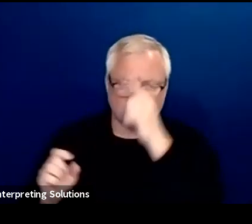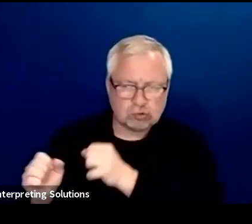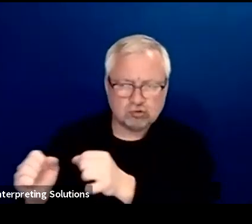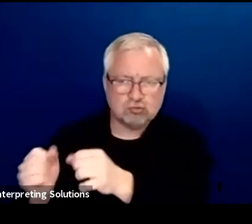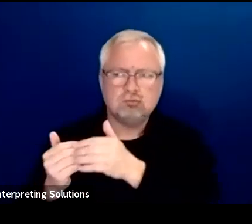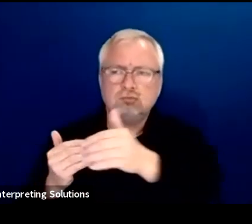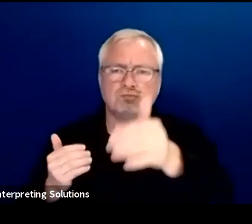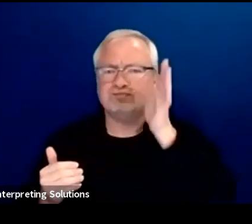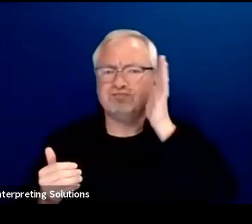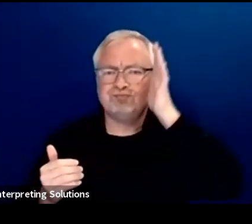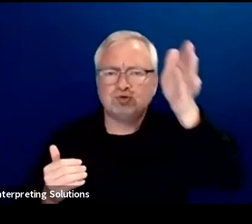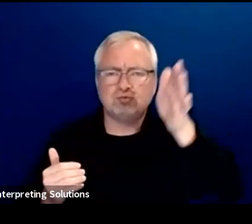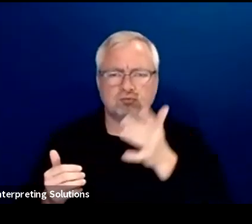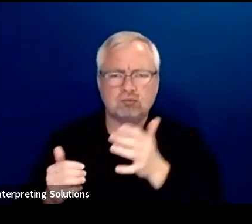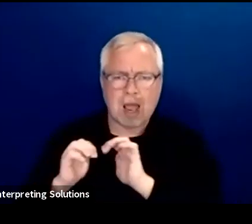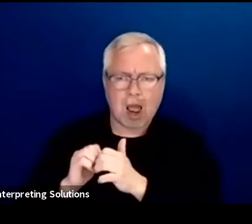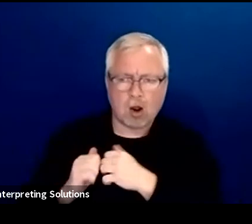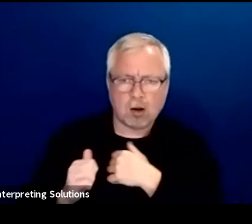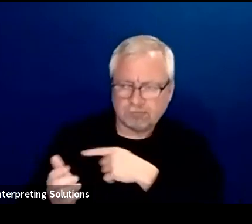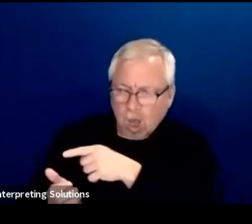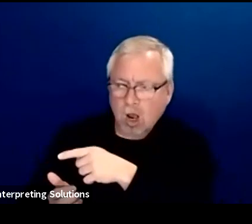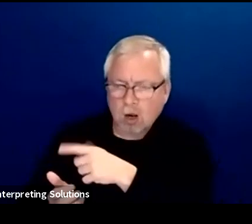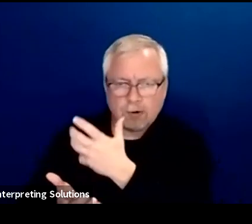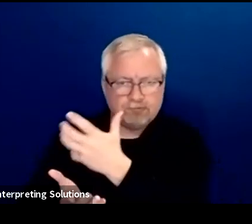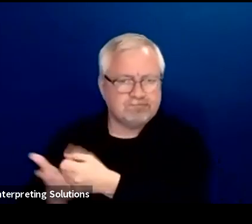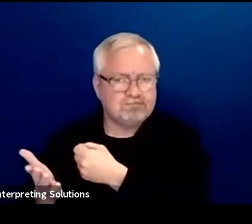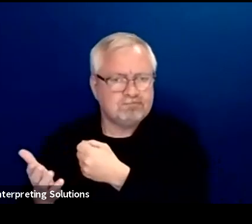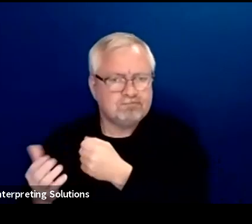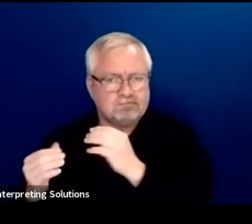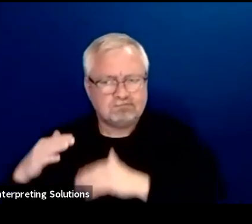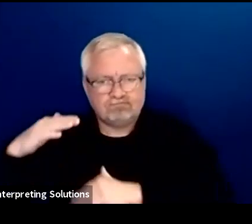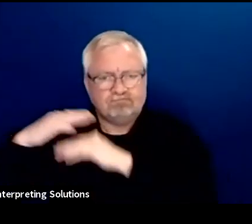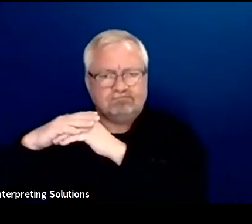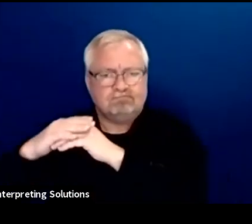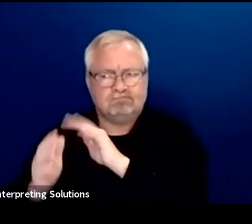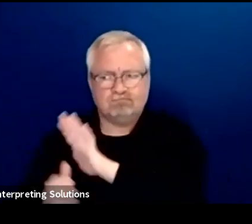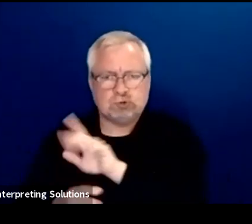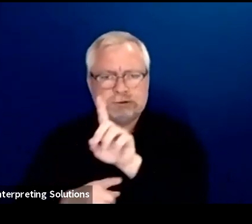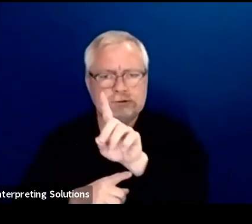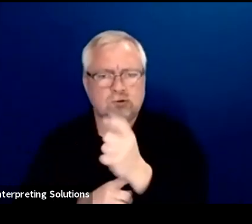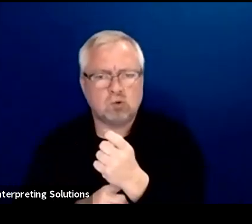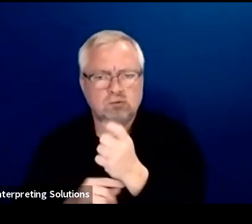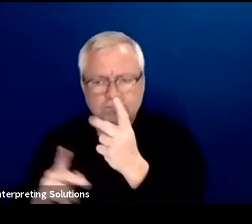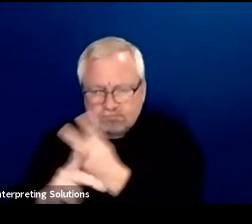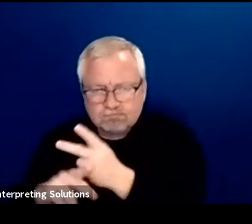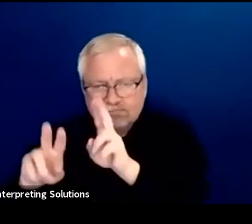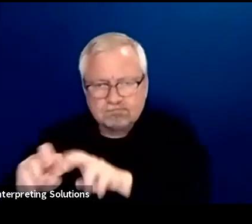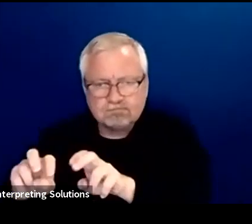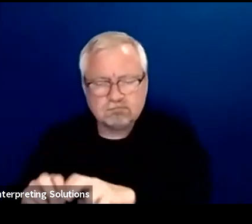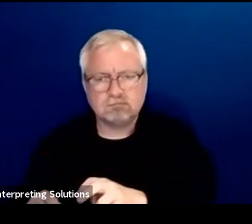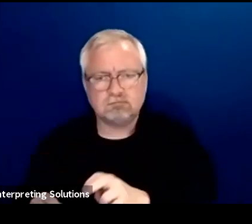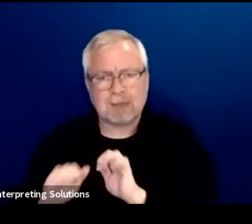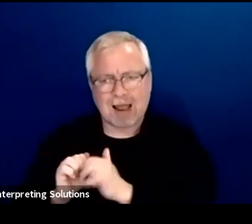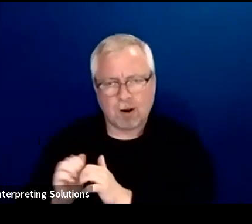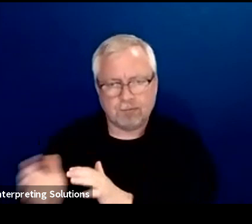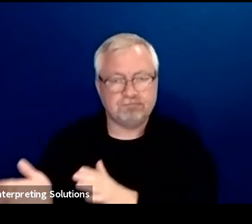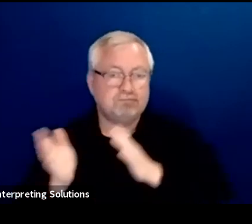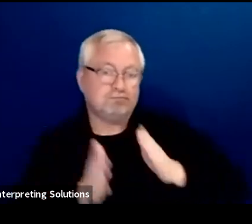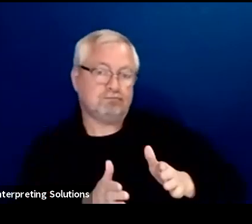we maximize the current diagnostic tests we have, but also the serology tests that you mentioned.